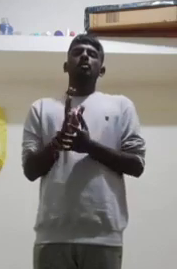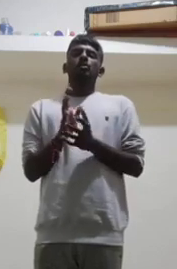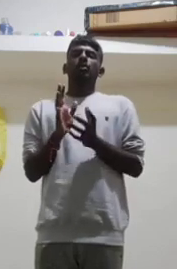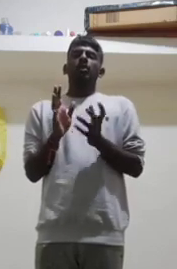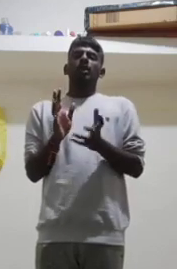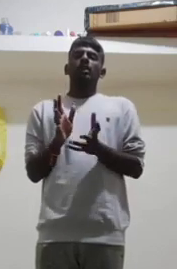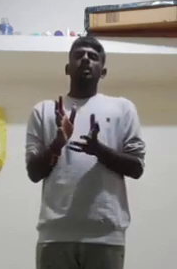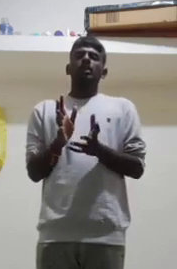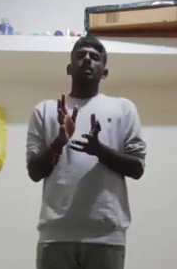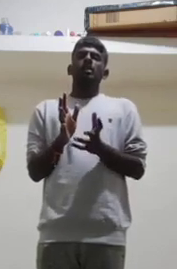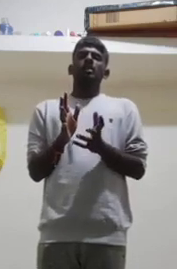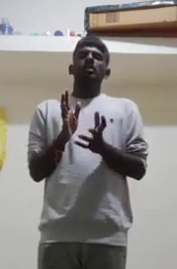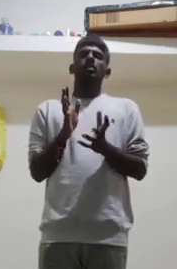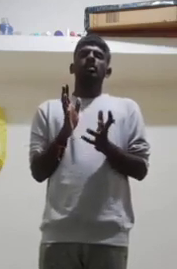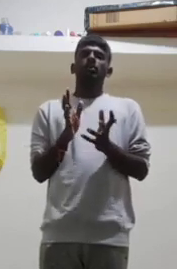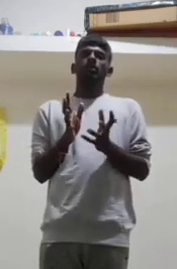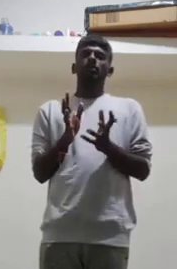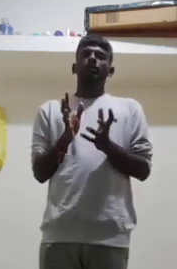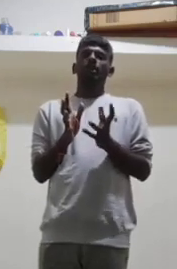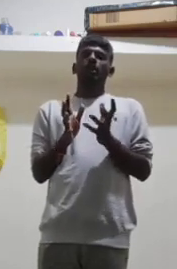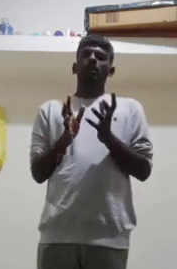issue or entity